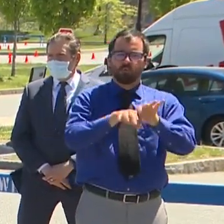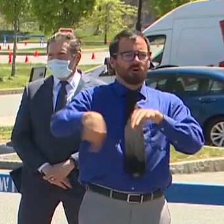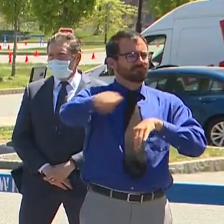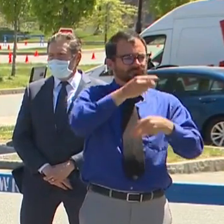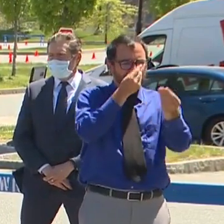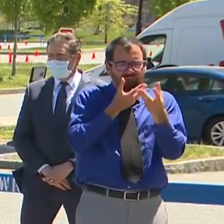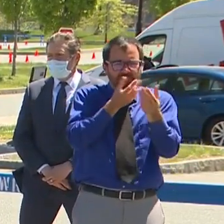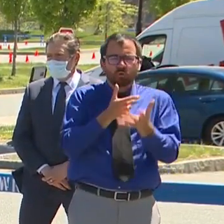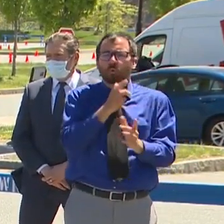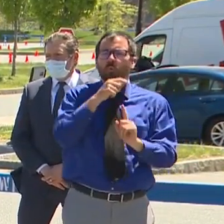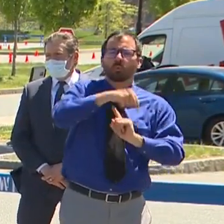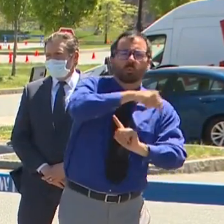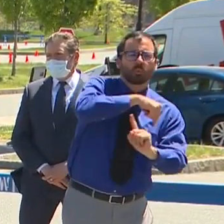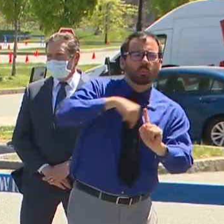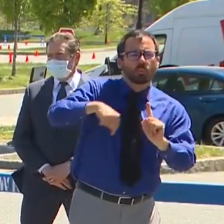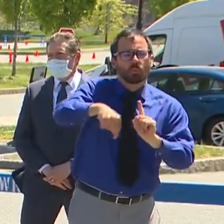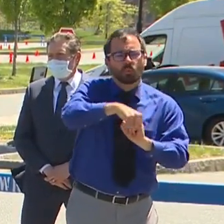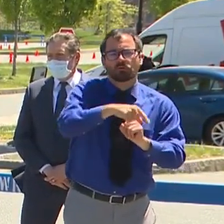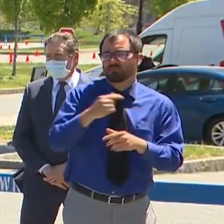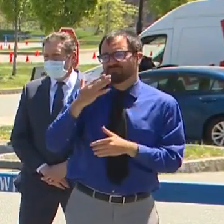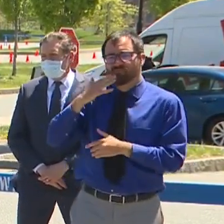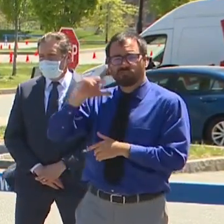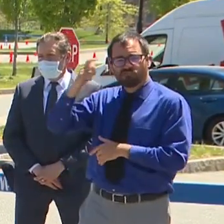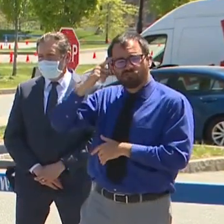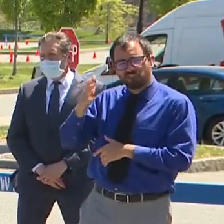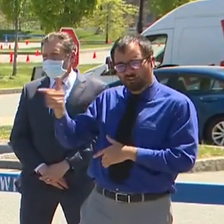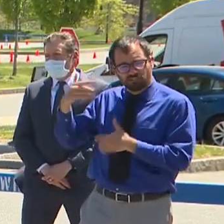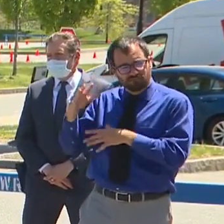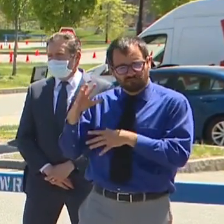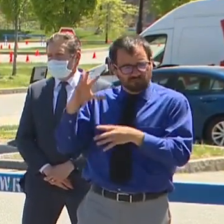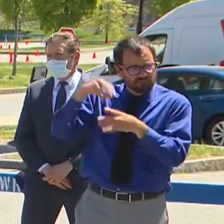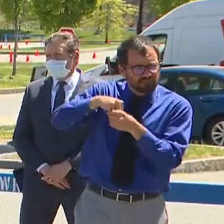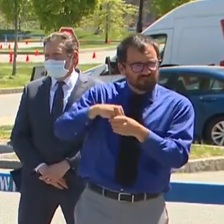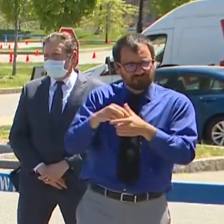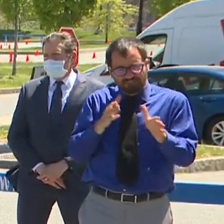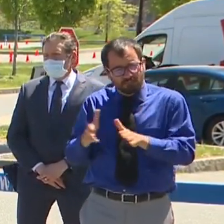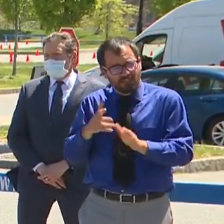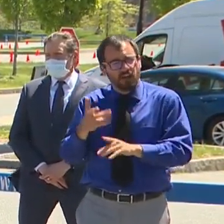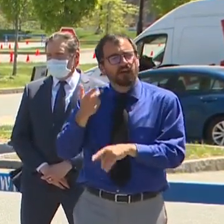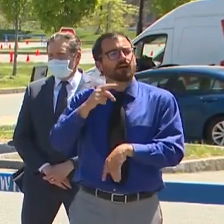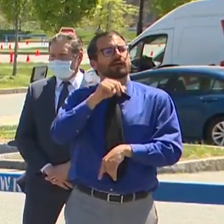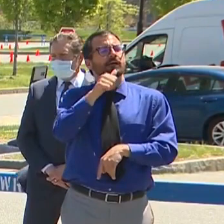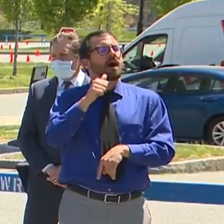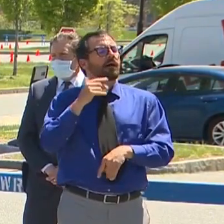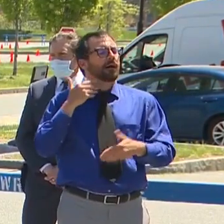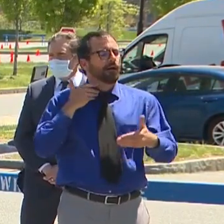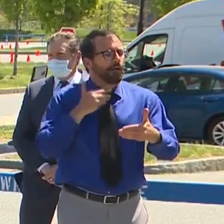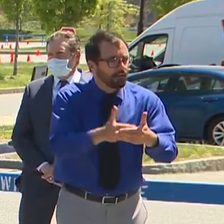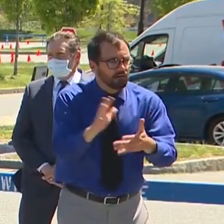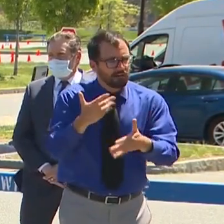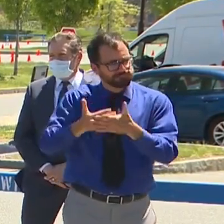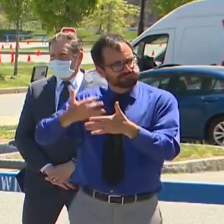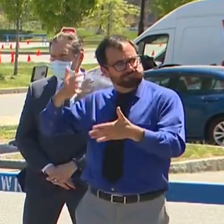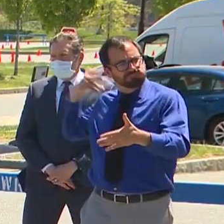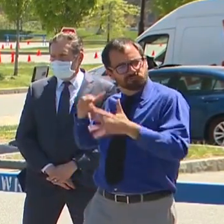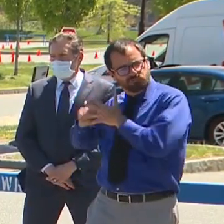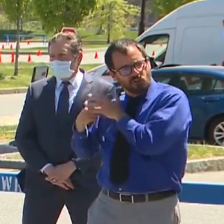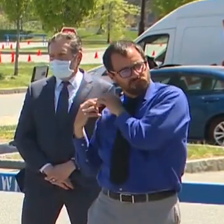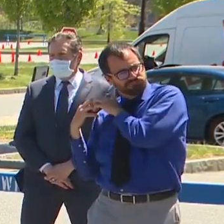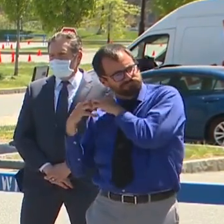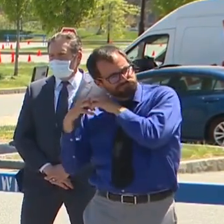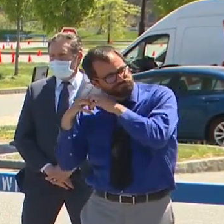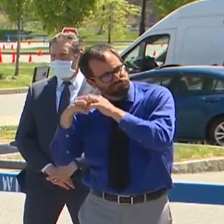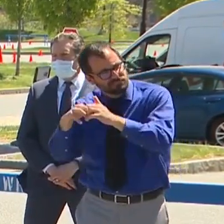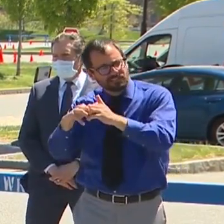in Health started right away in creating such a broad and wide contact tracing program and